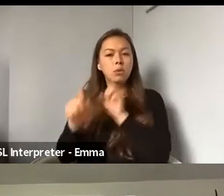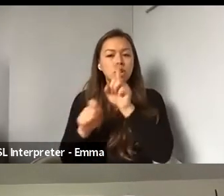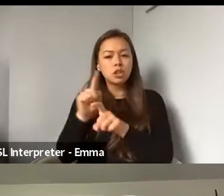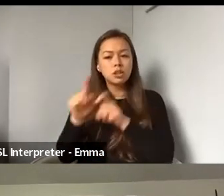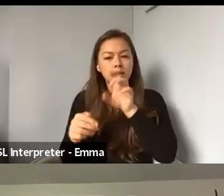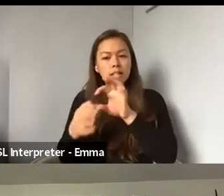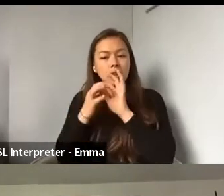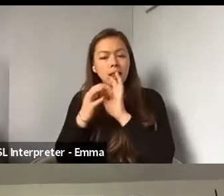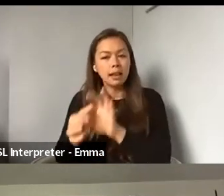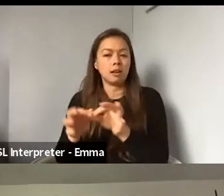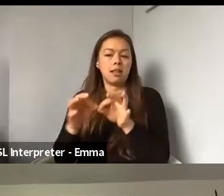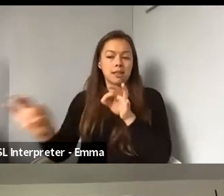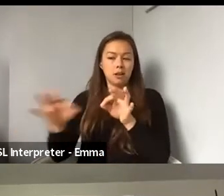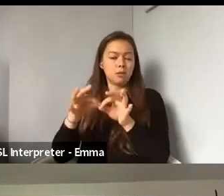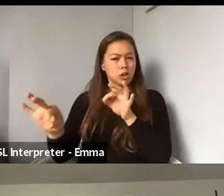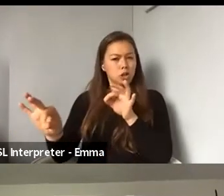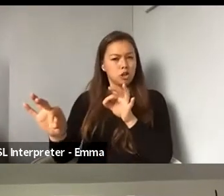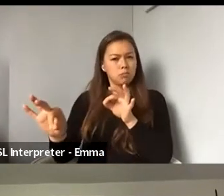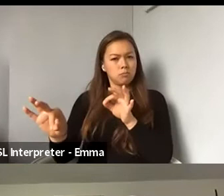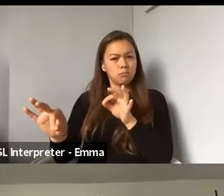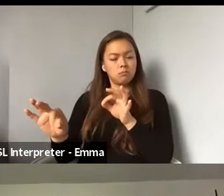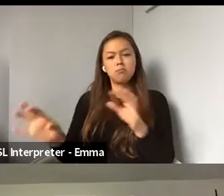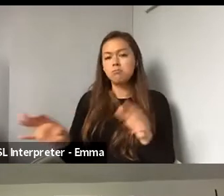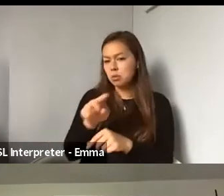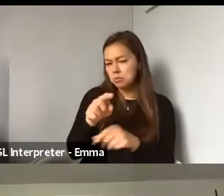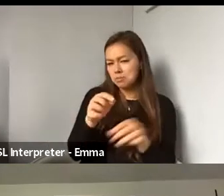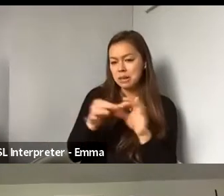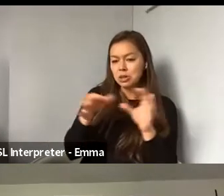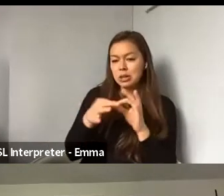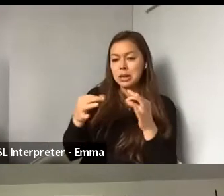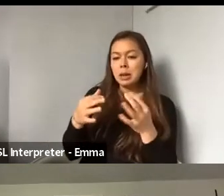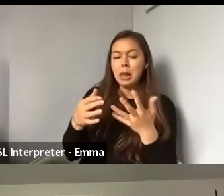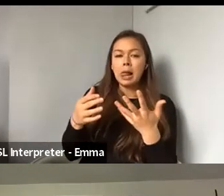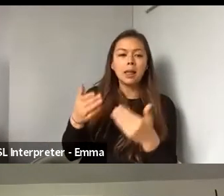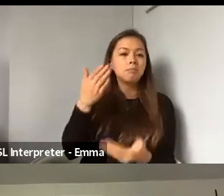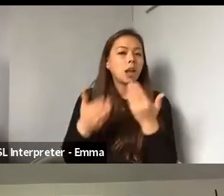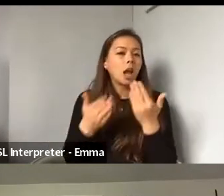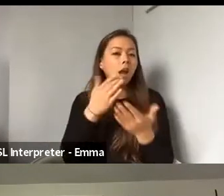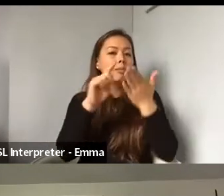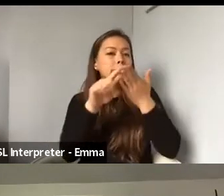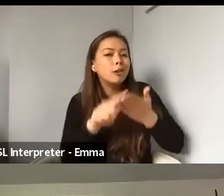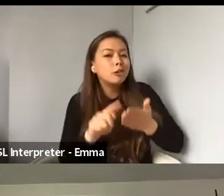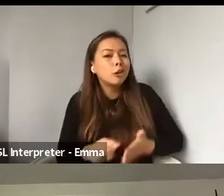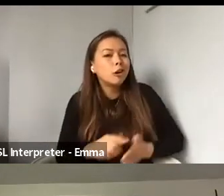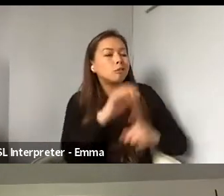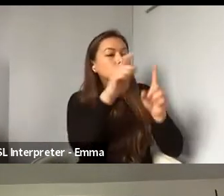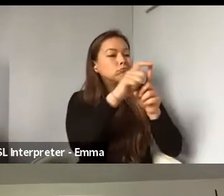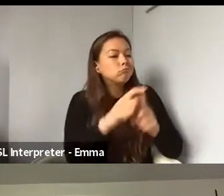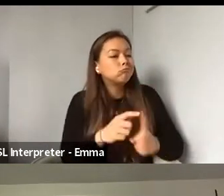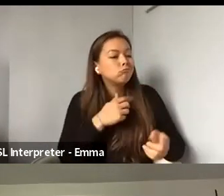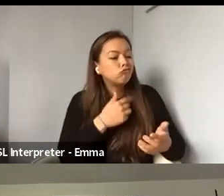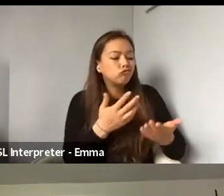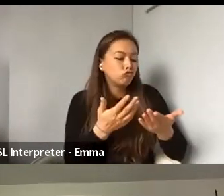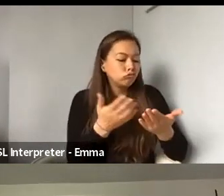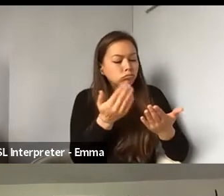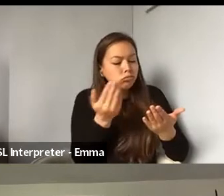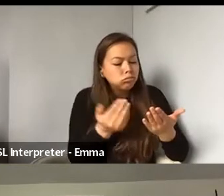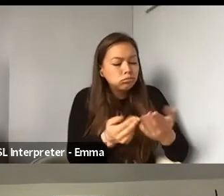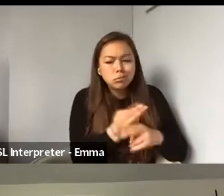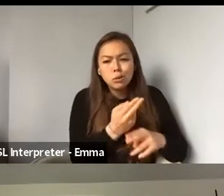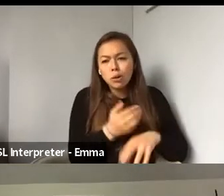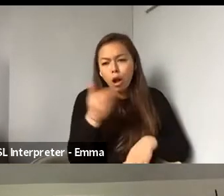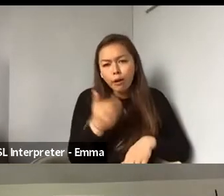not necessarily helpful to use certain terms that we might read about in research or whatever, and that you had to